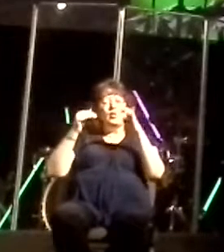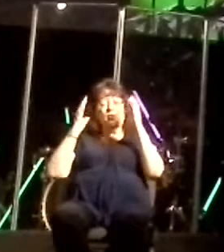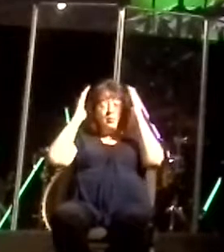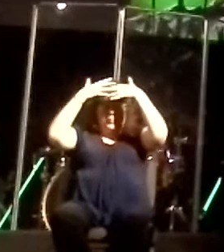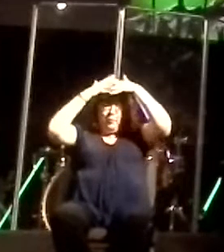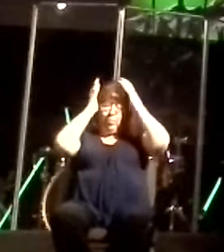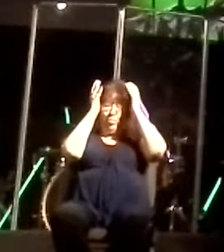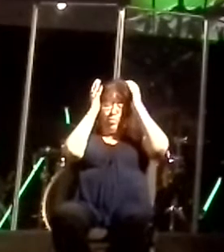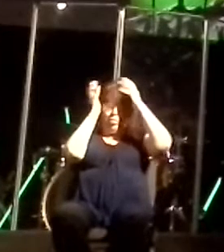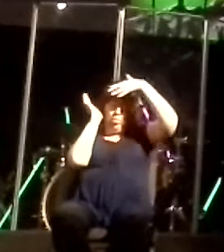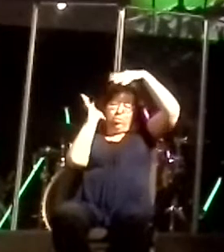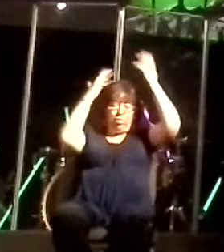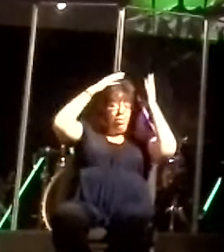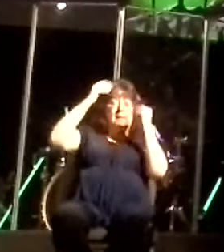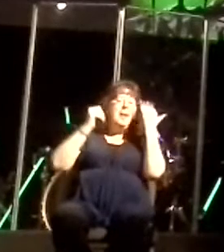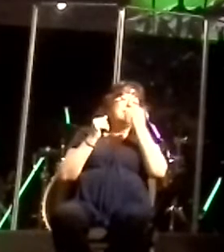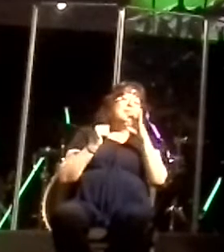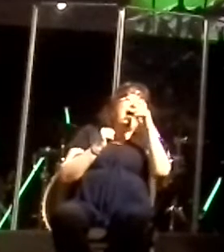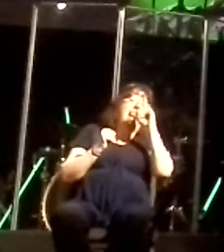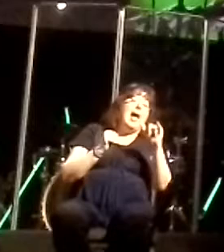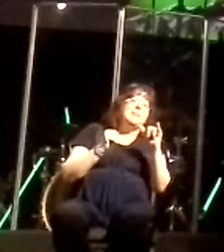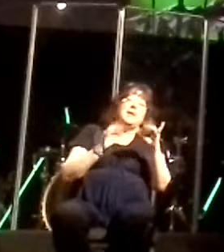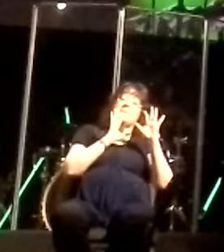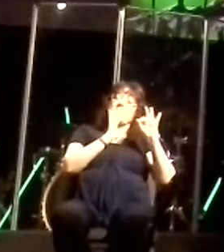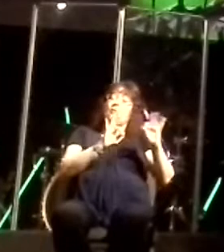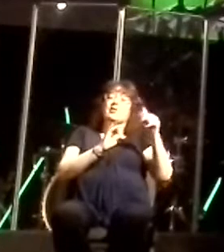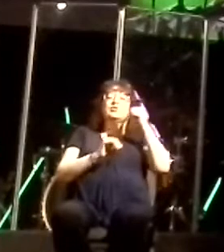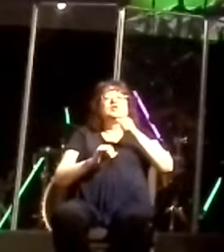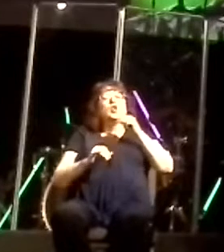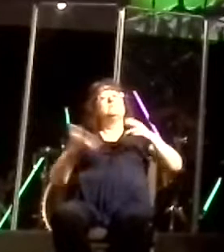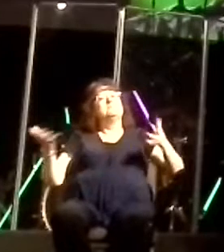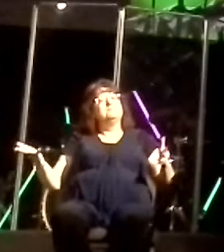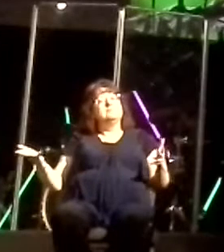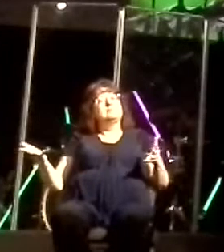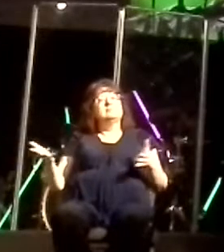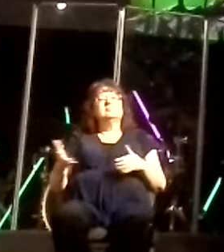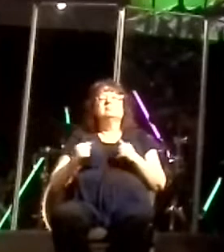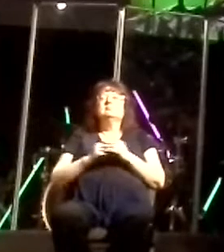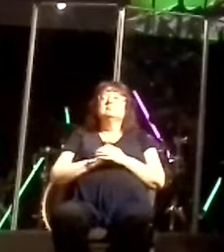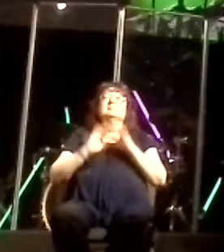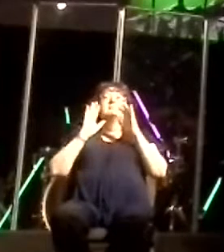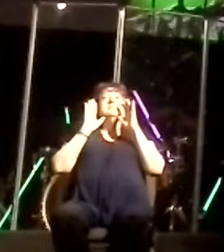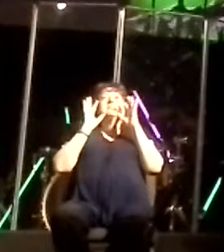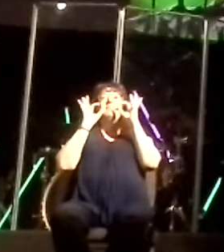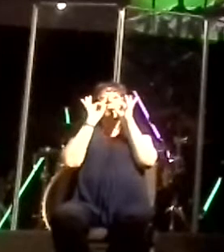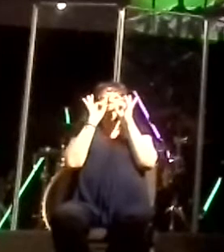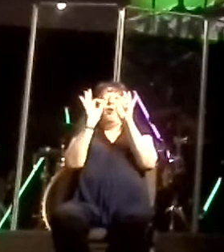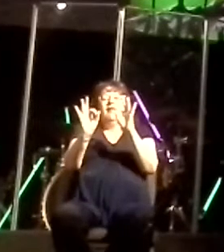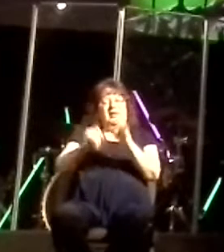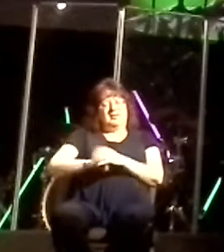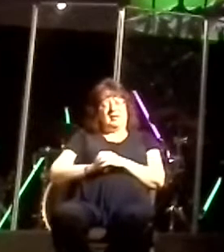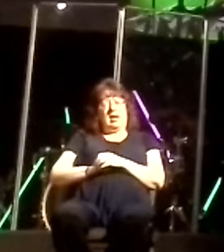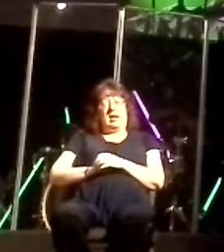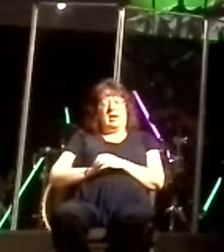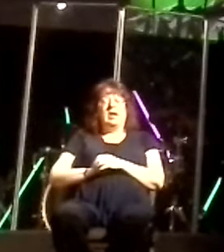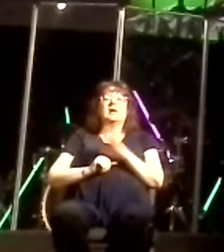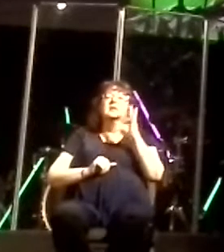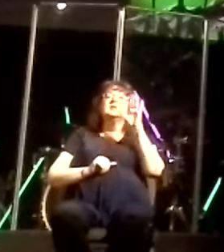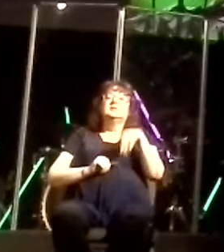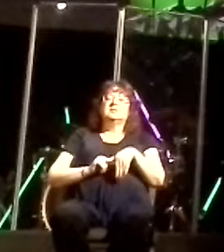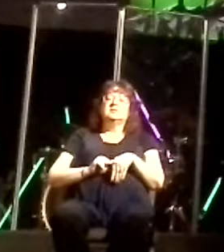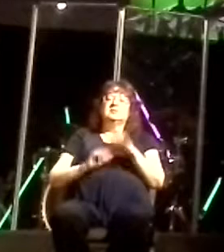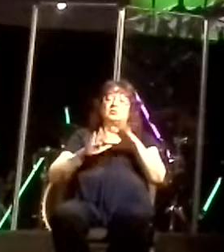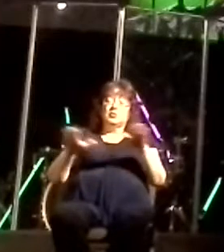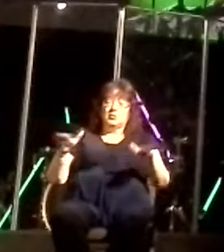head that was all messed up on top and how beautiful Abby was. And perfect, because she was the girl, all right? Just absolutely perfect. Speaking of